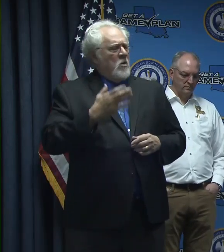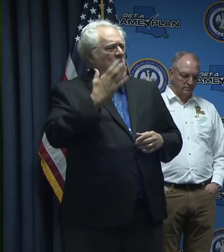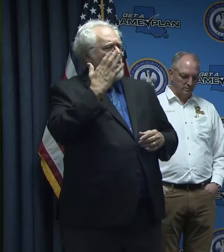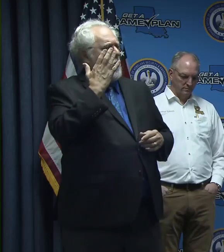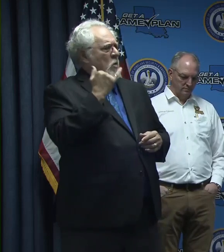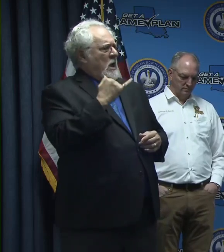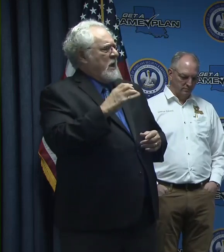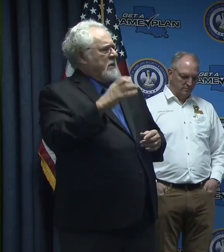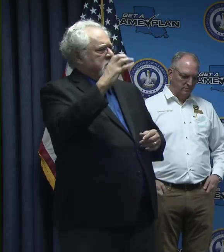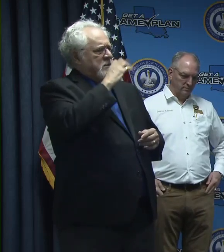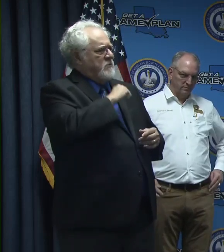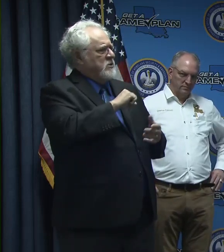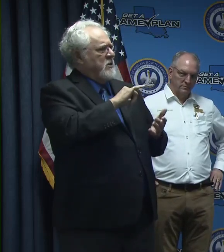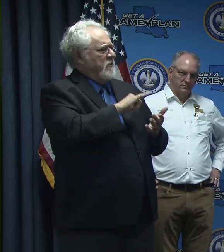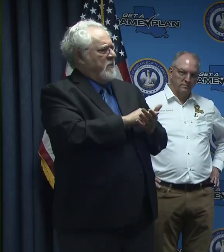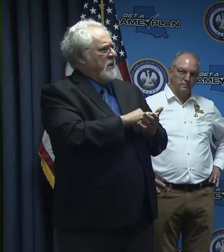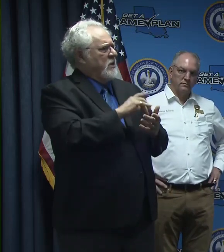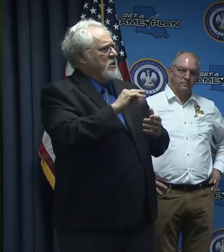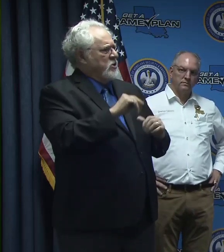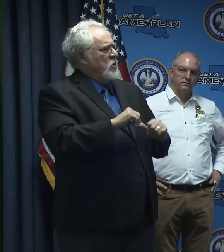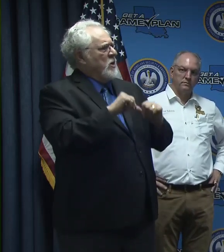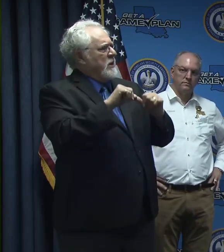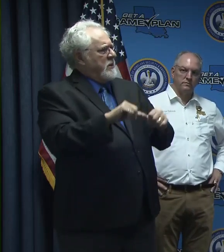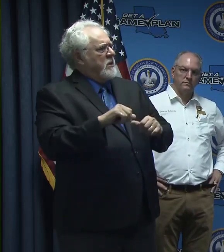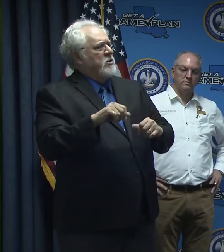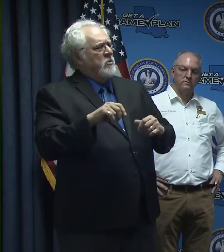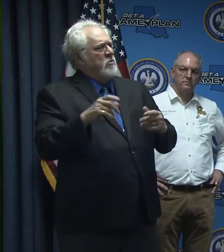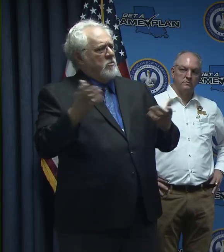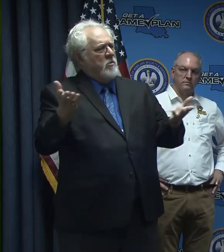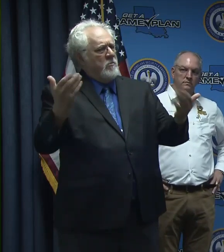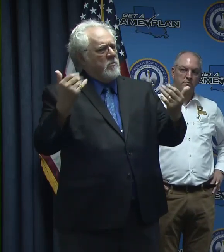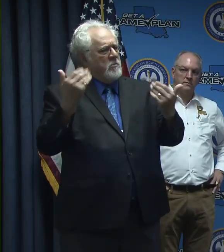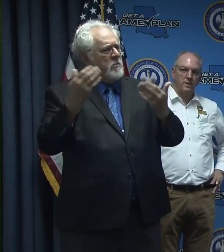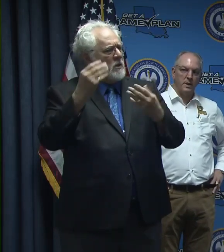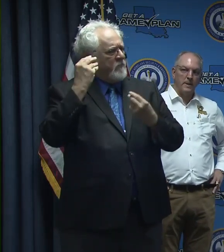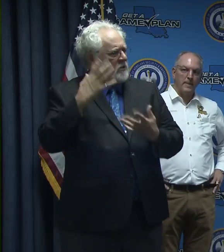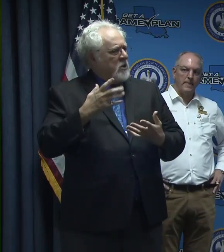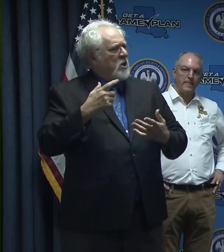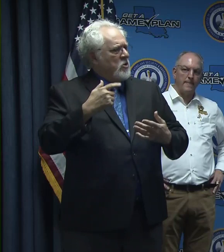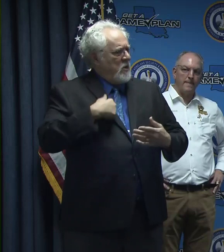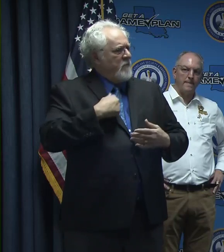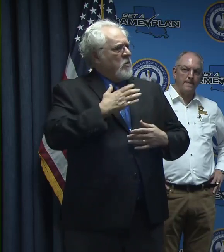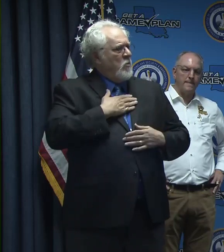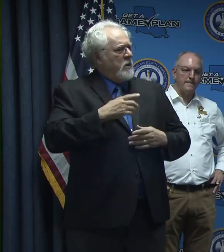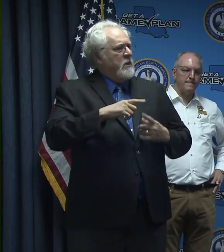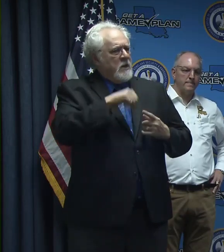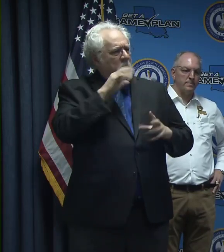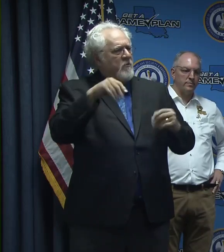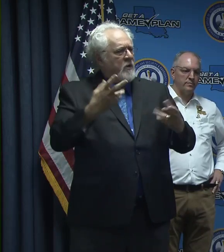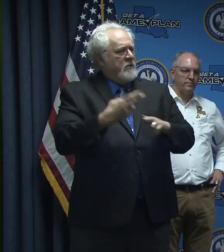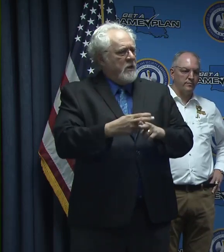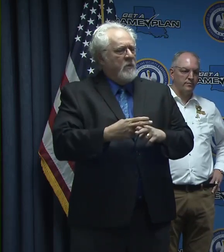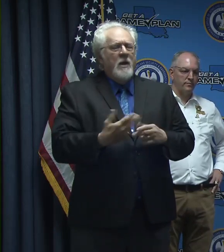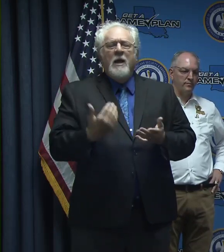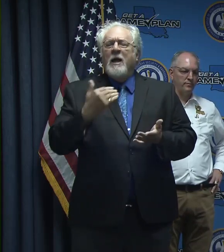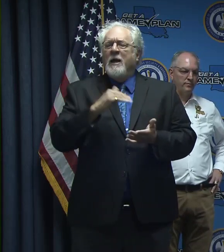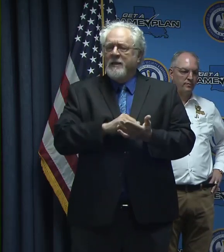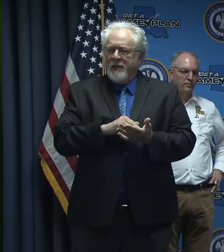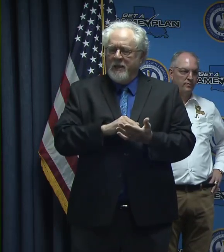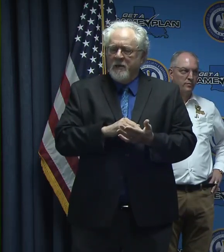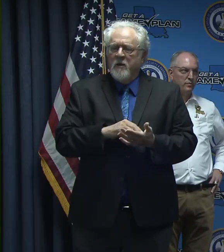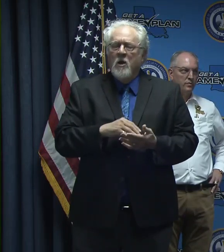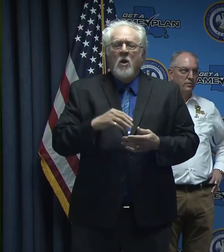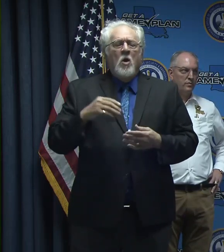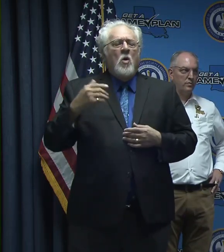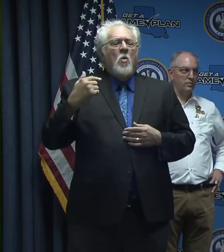there an assumption that in order to continue to get them to provide the information, you have to be willing to not provide their names? So again, we moved from a position where